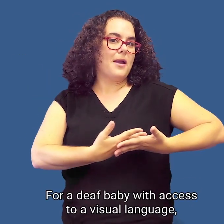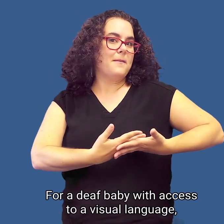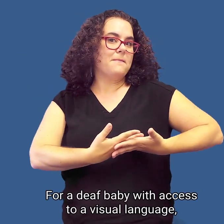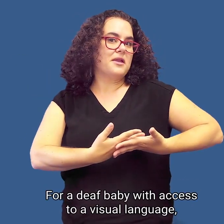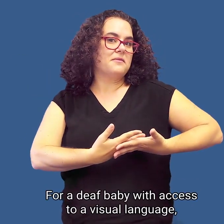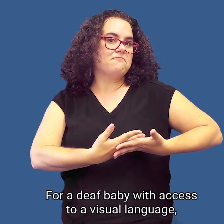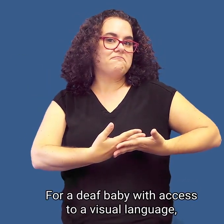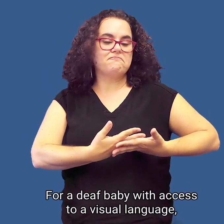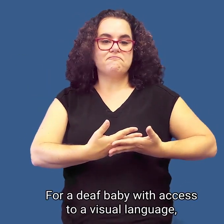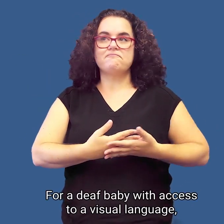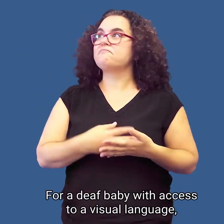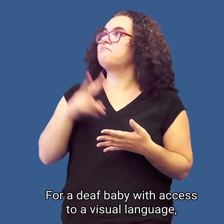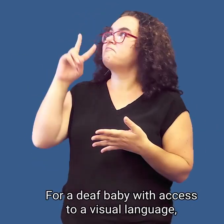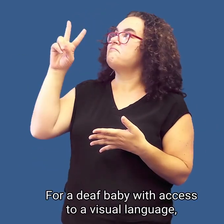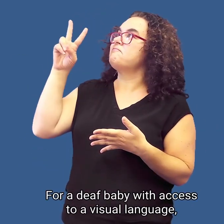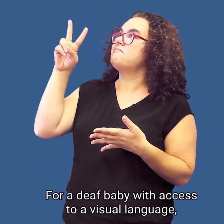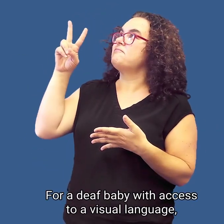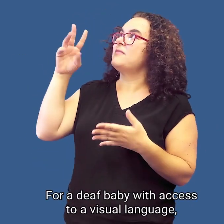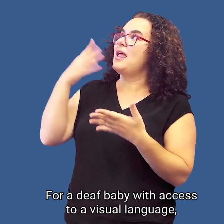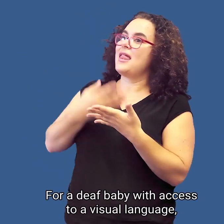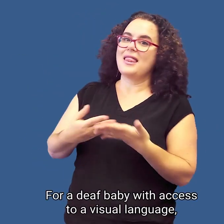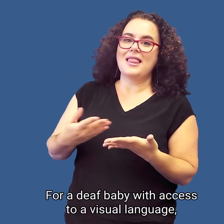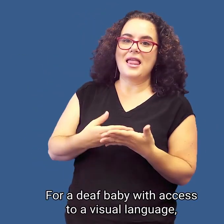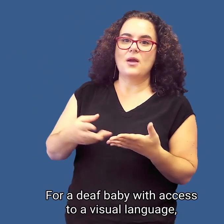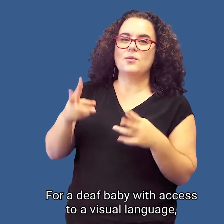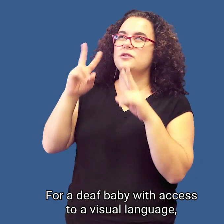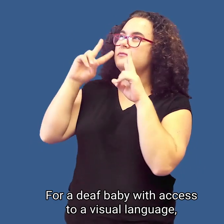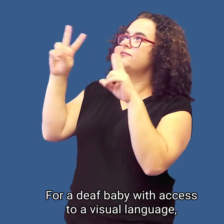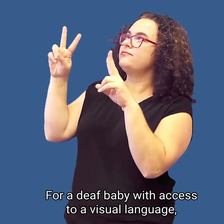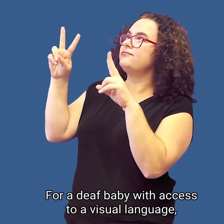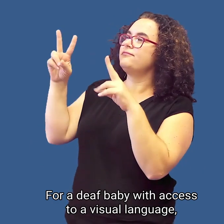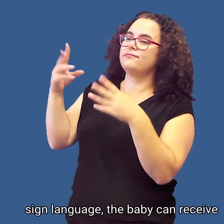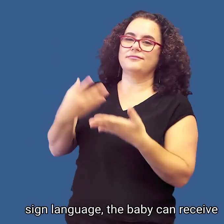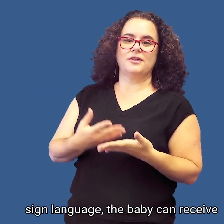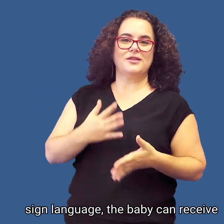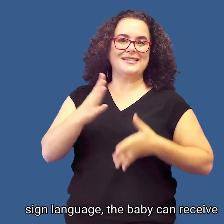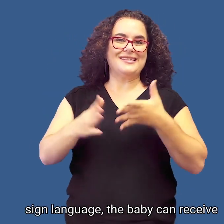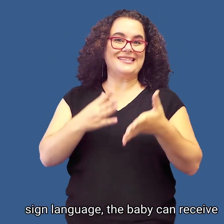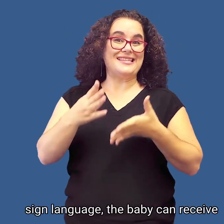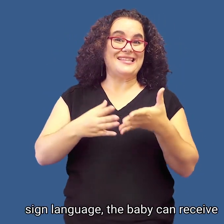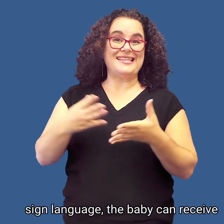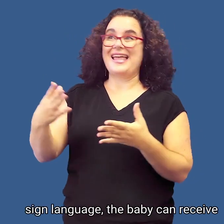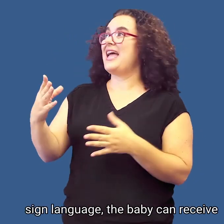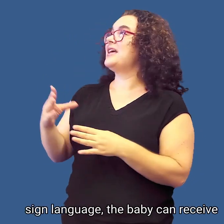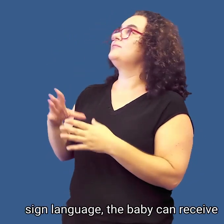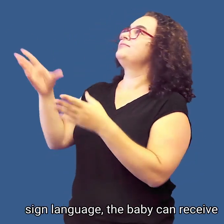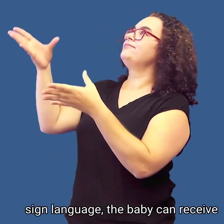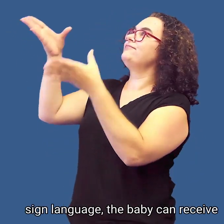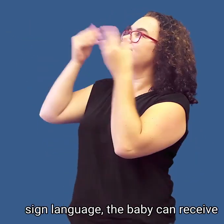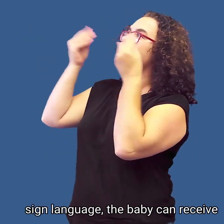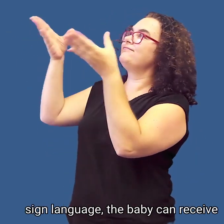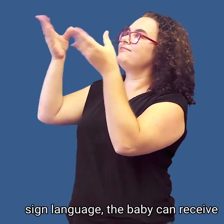For a deaf baby with access to a visual language, sign language, the baby can